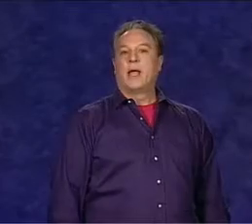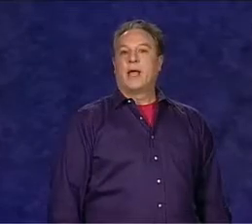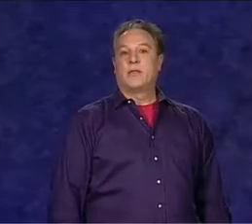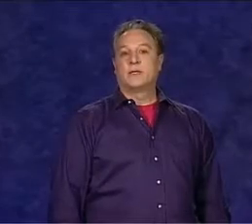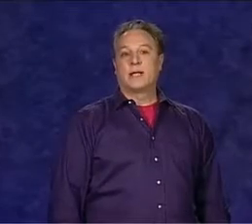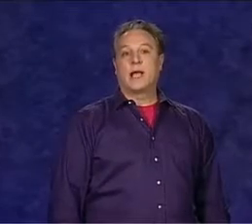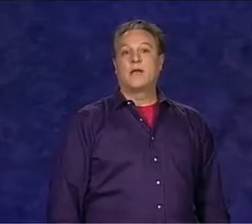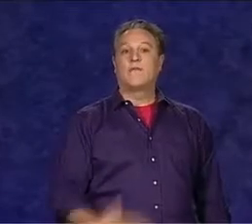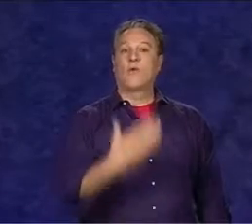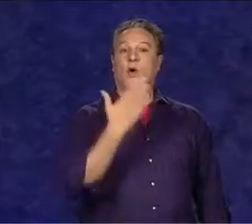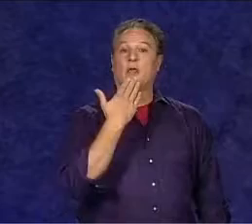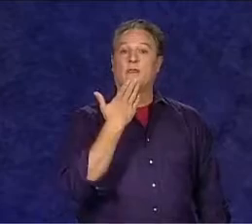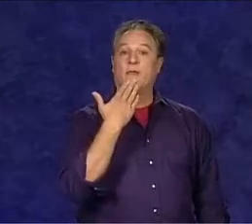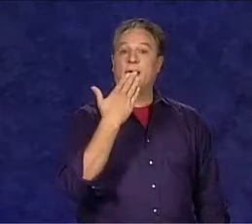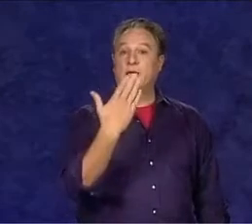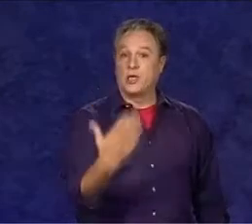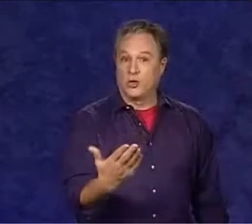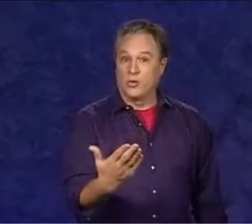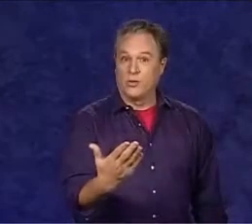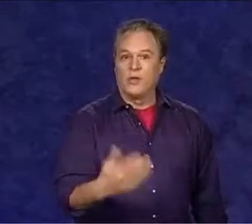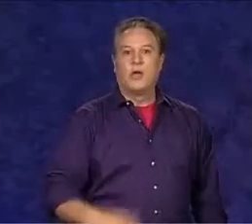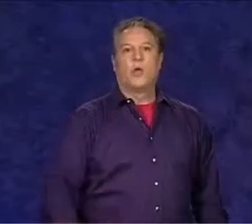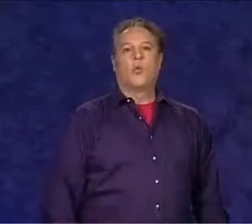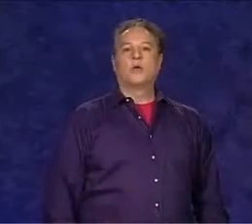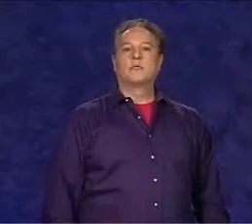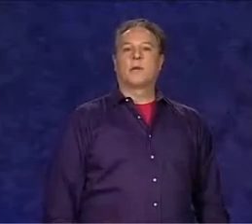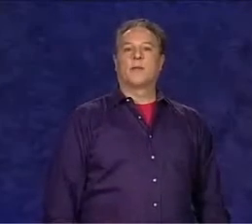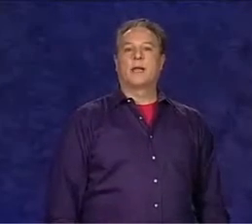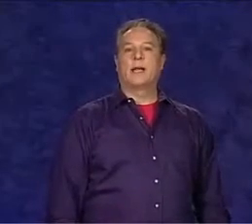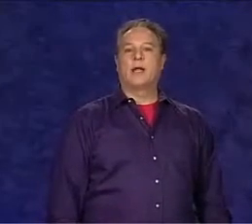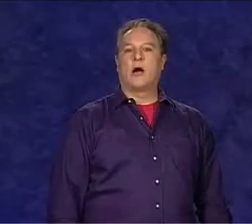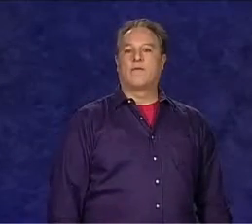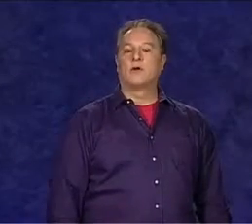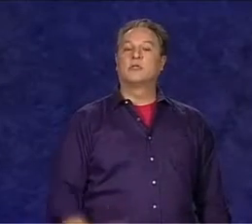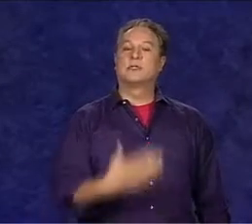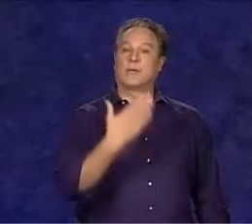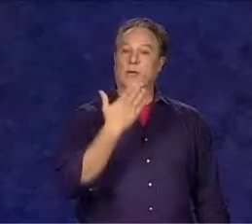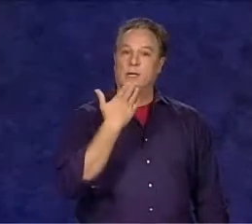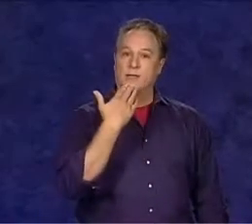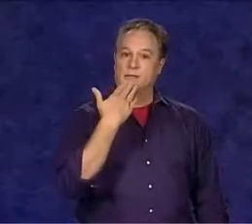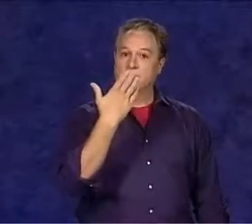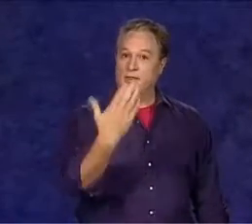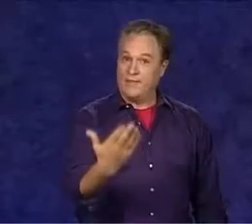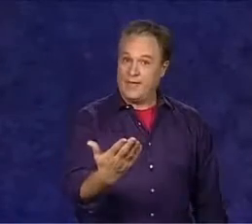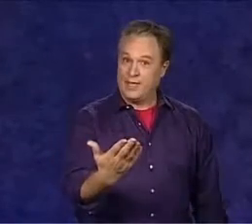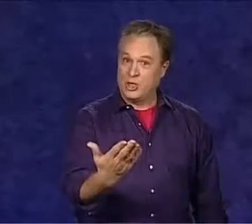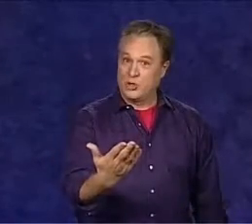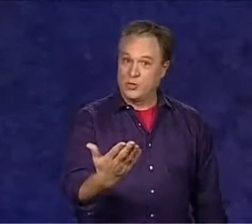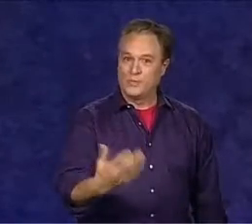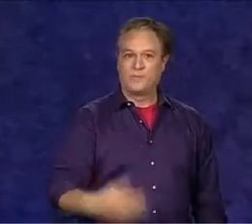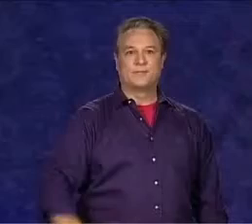In the sign for thank you, words are politely offered to someone else. Thank you.